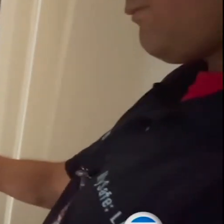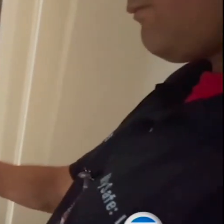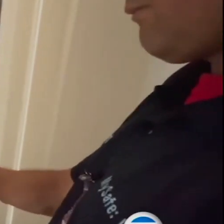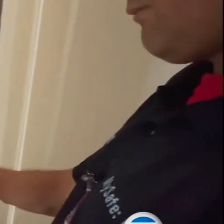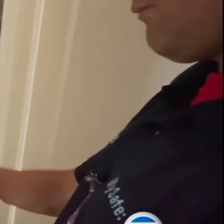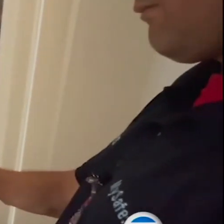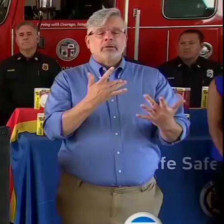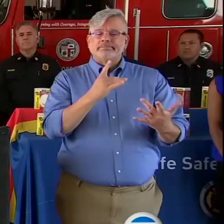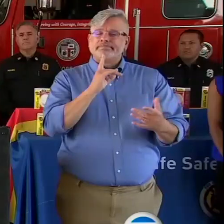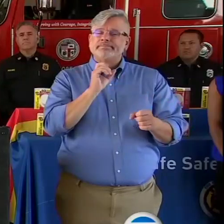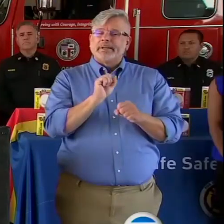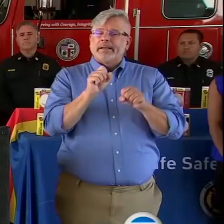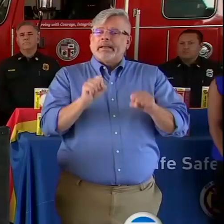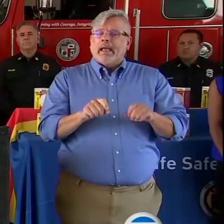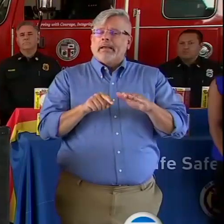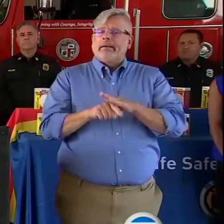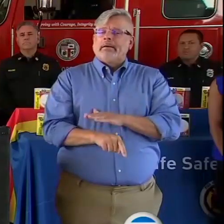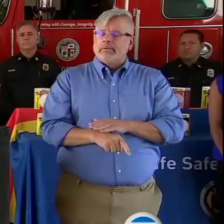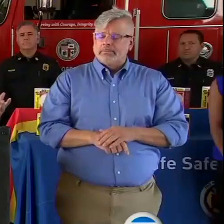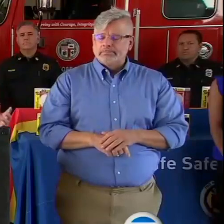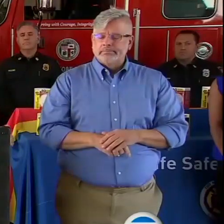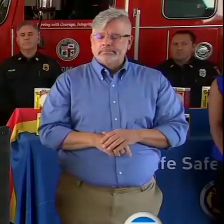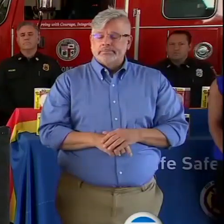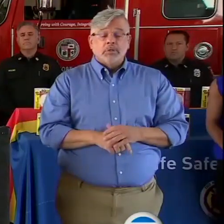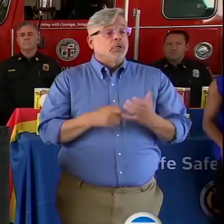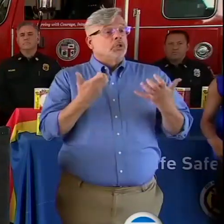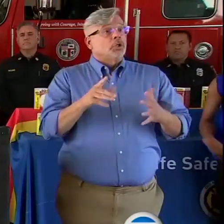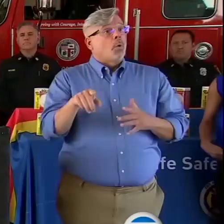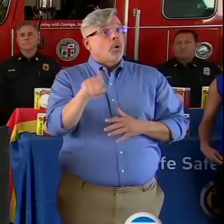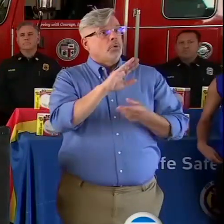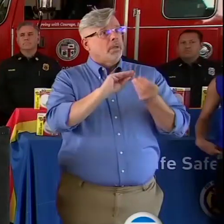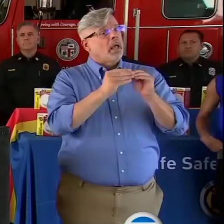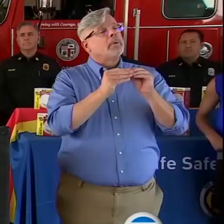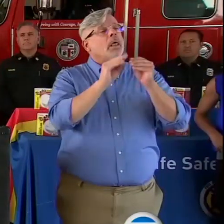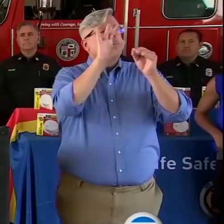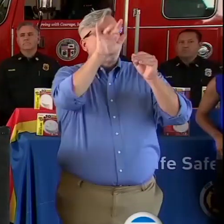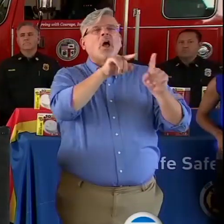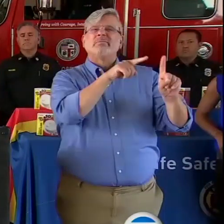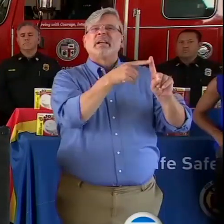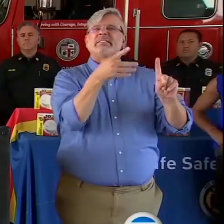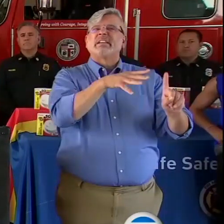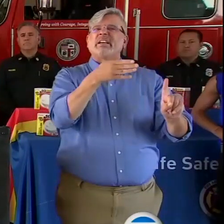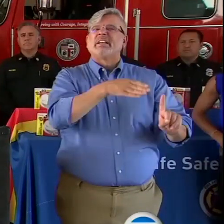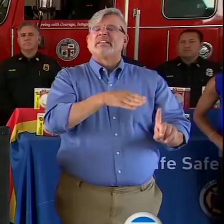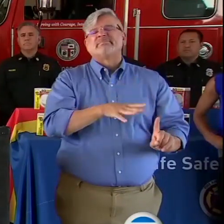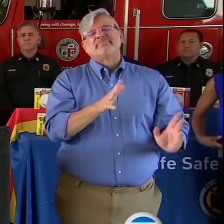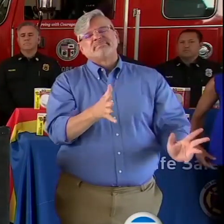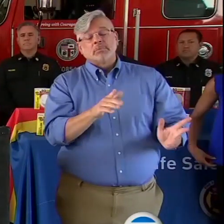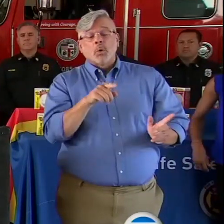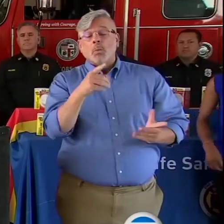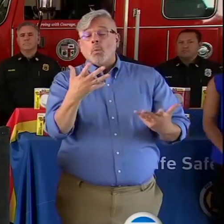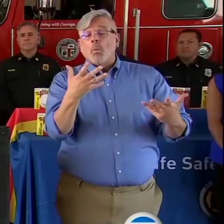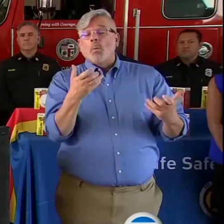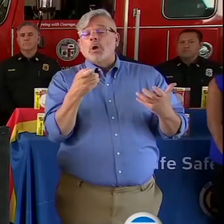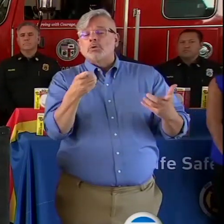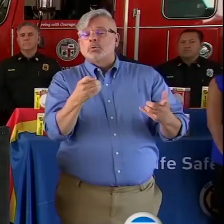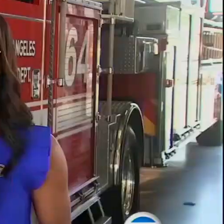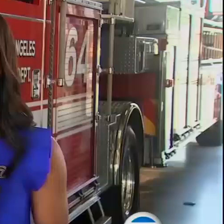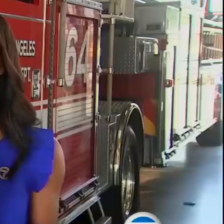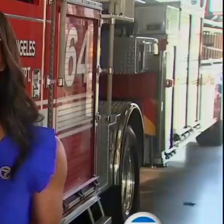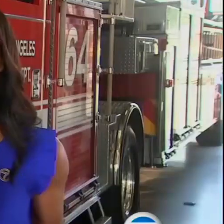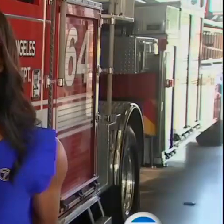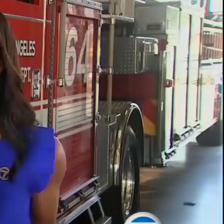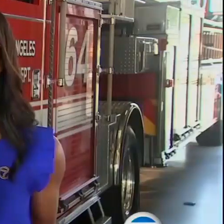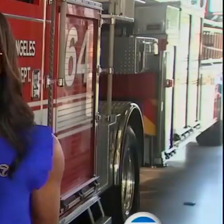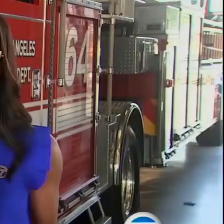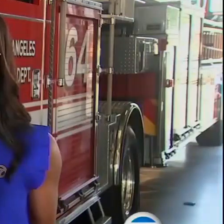fires can be deadly. So we don't want you to be a statistic. We want you to be safe.